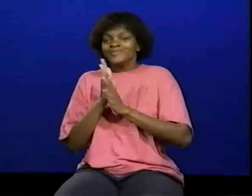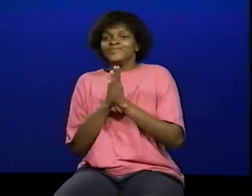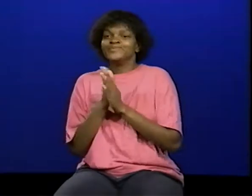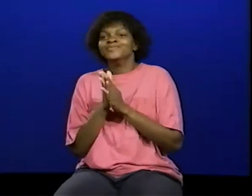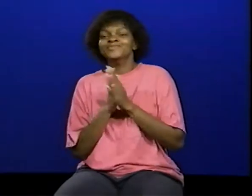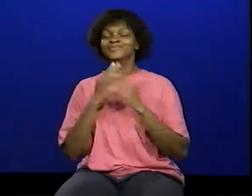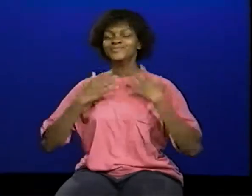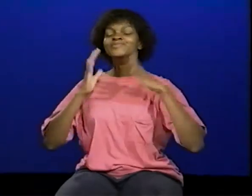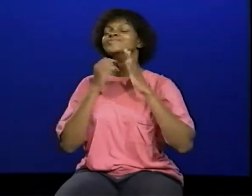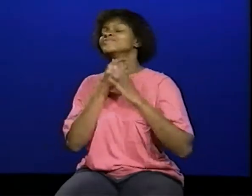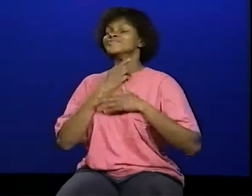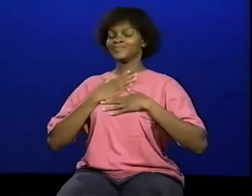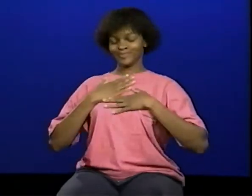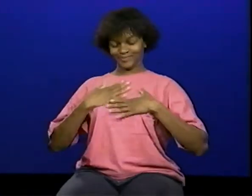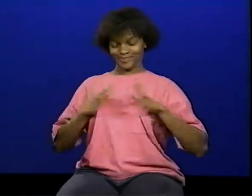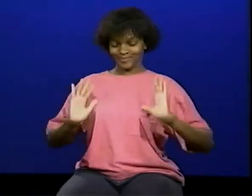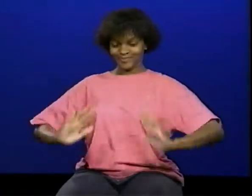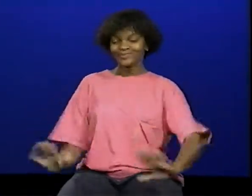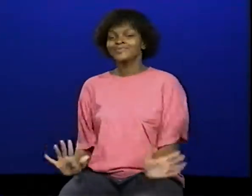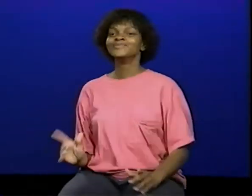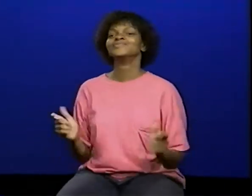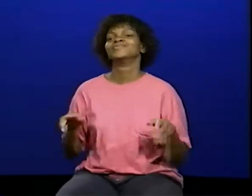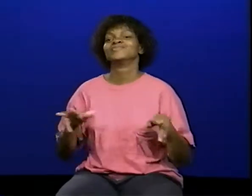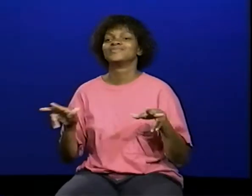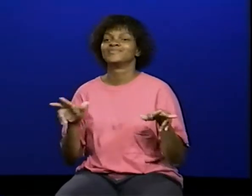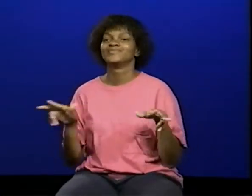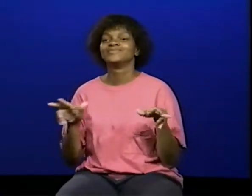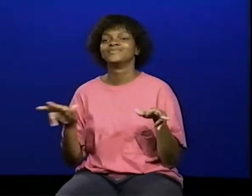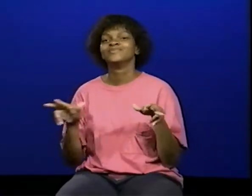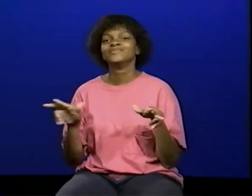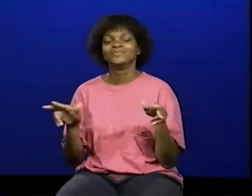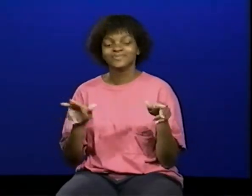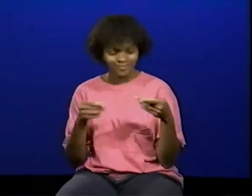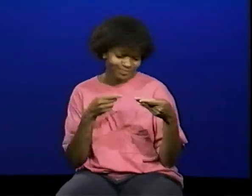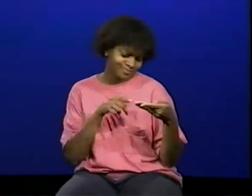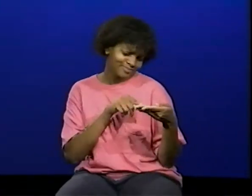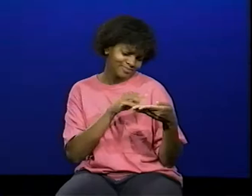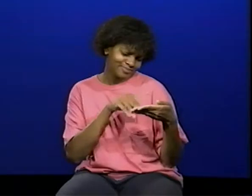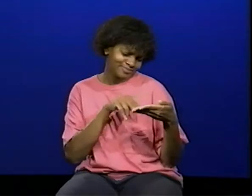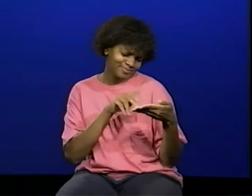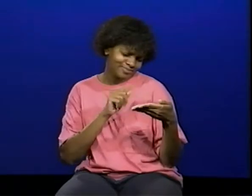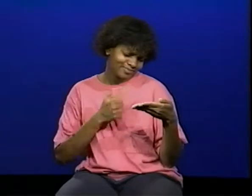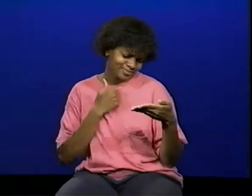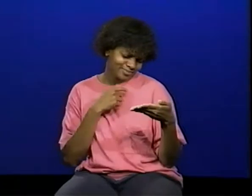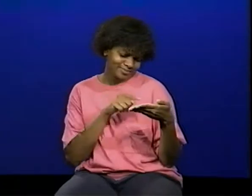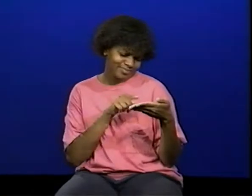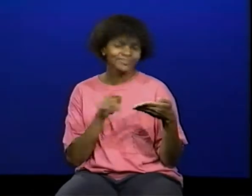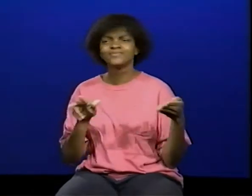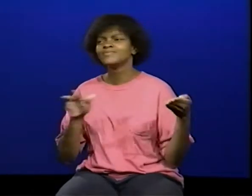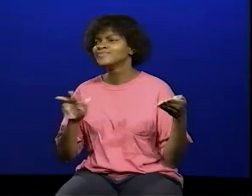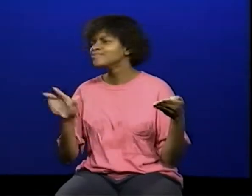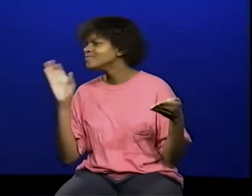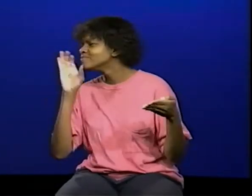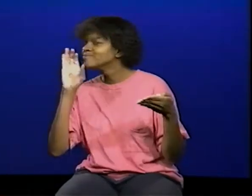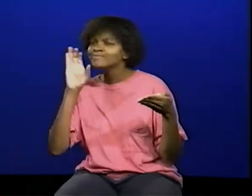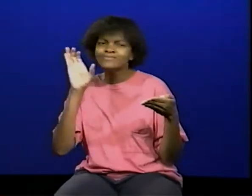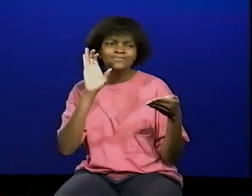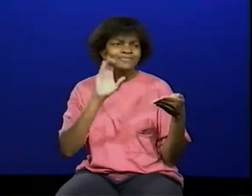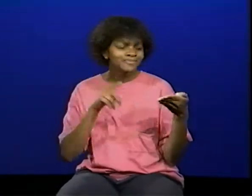figured out what I was going to wear and got my little outfit together and got all ready to go to the job interview, the job appointment.